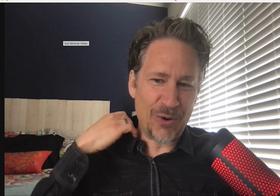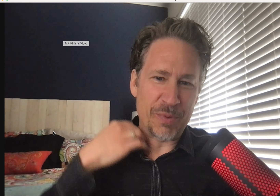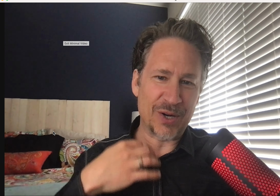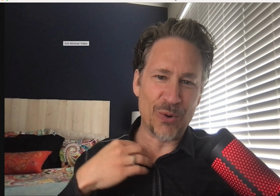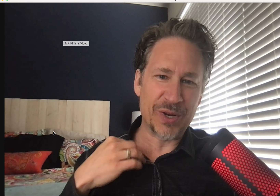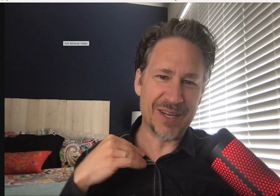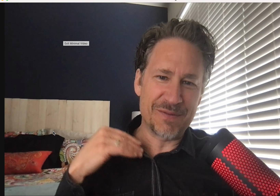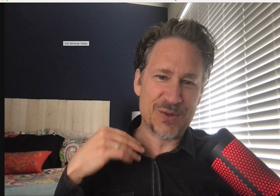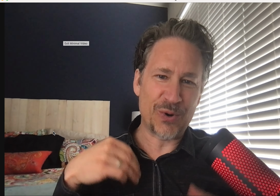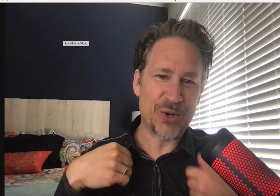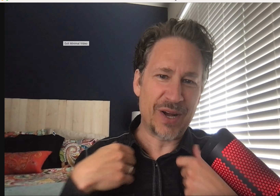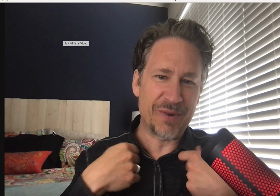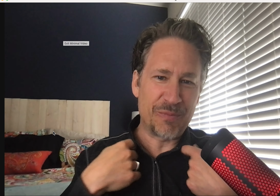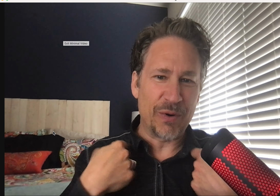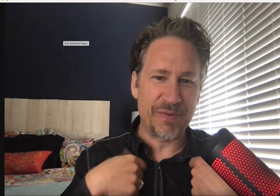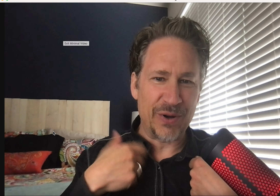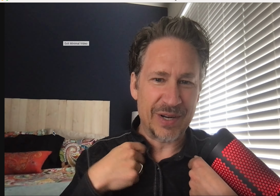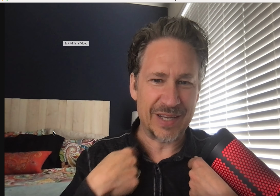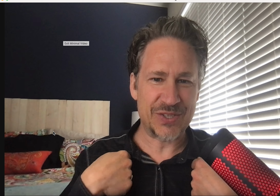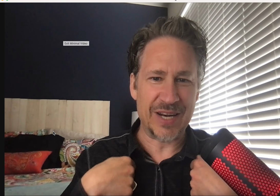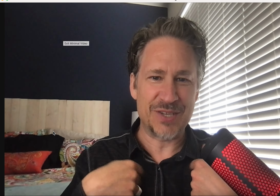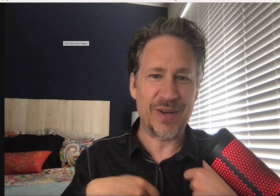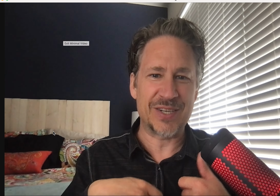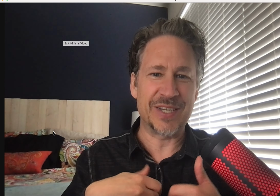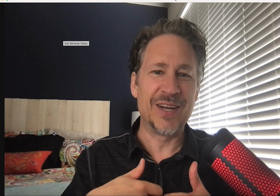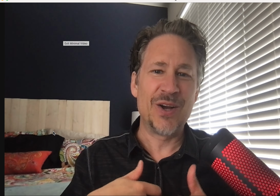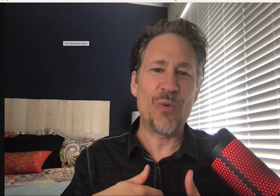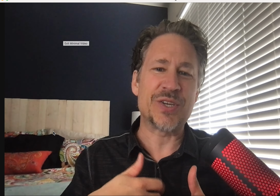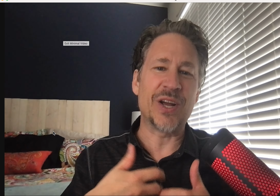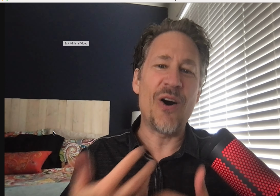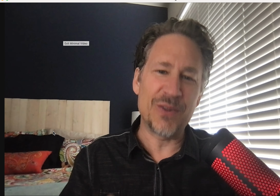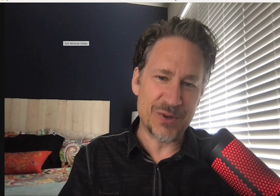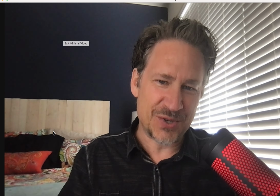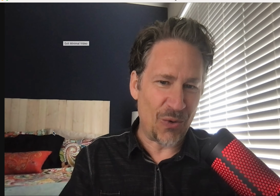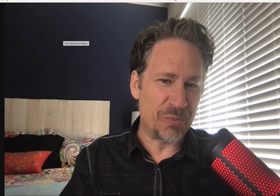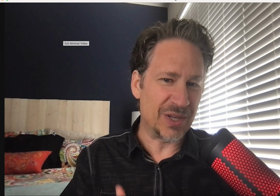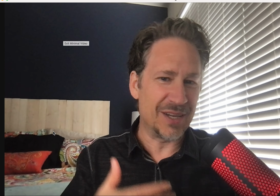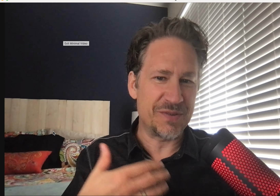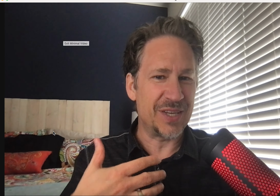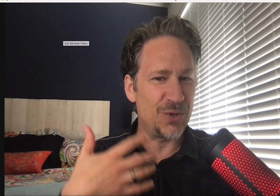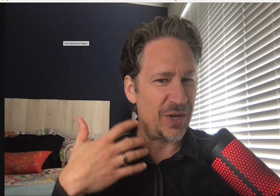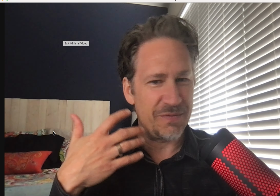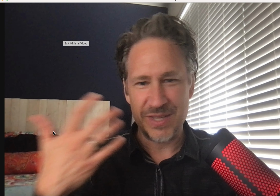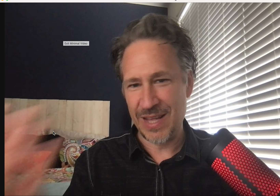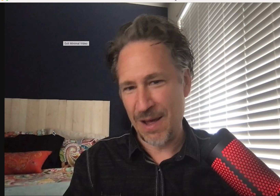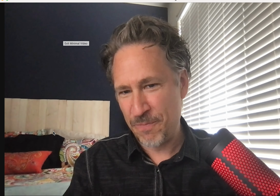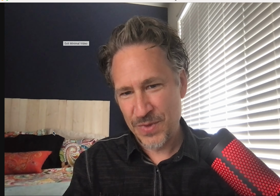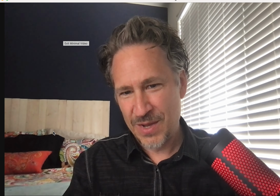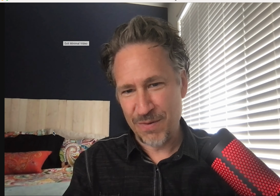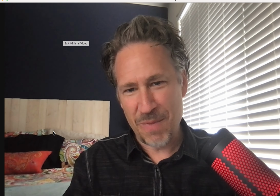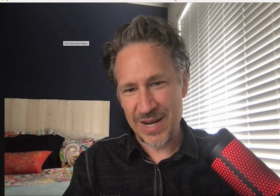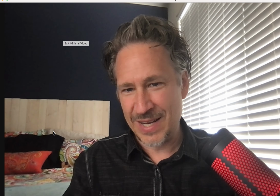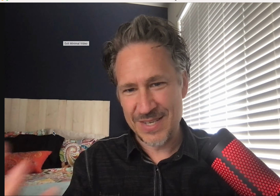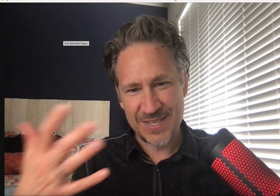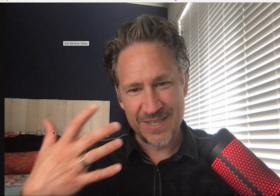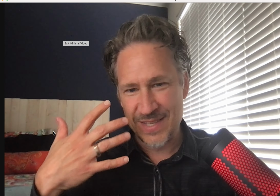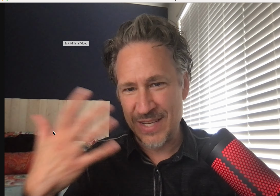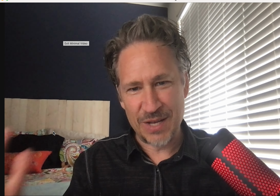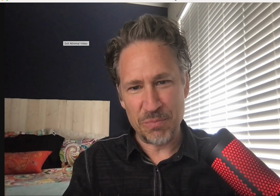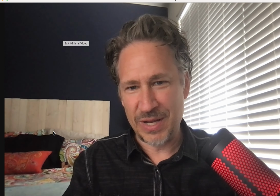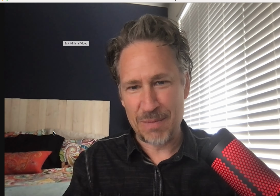fun opening your own gifts, or are you having more fun and satisfaction watching others open gifts that you gave to them? For many,